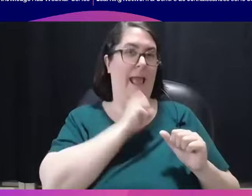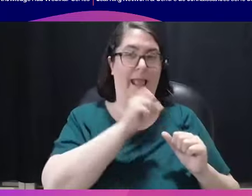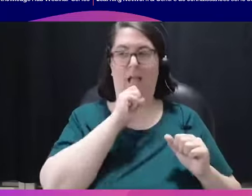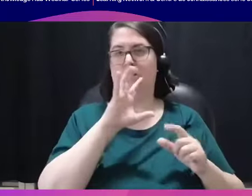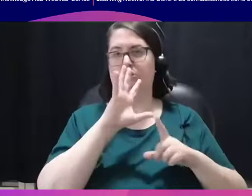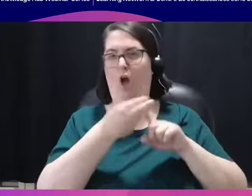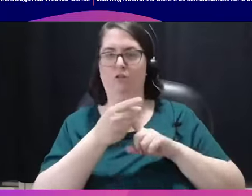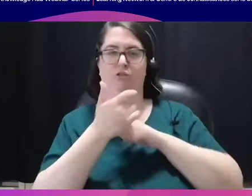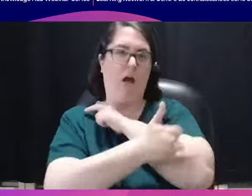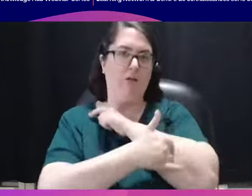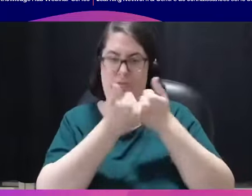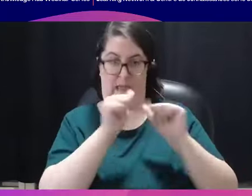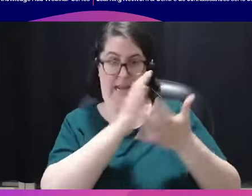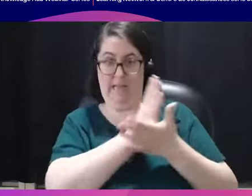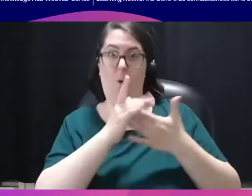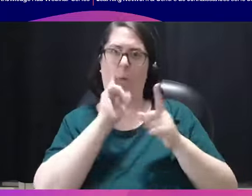ethnicity, etc.?